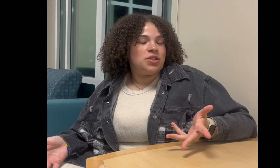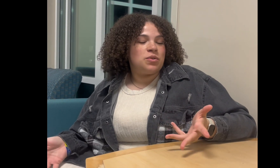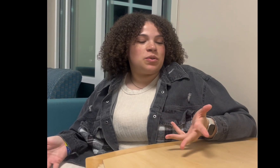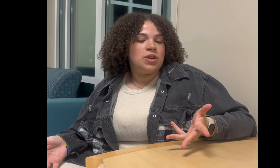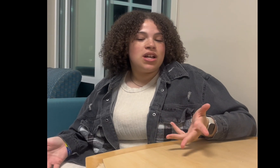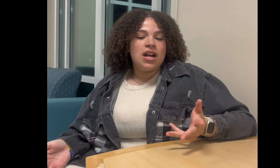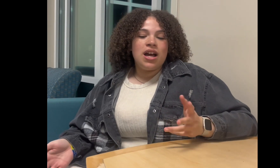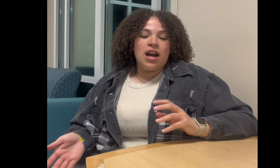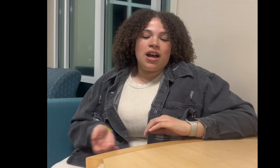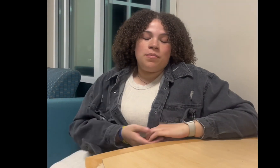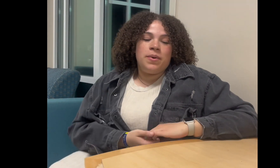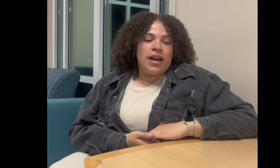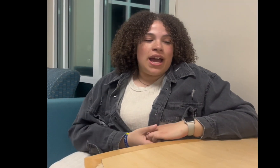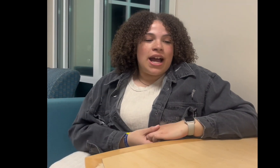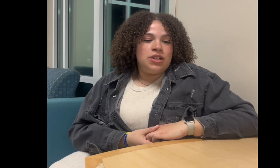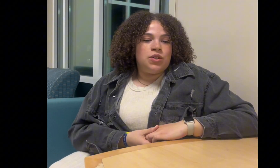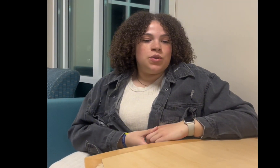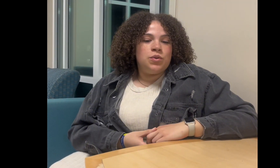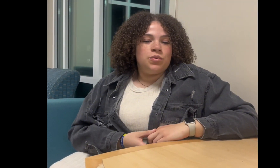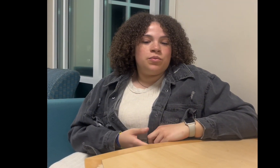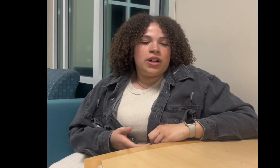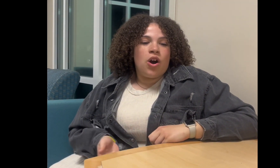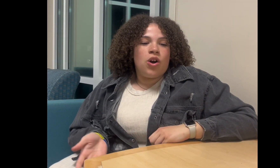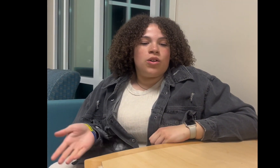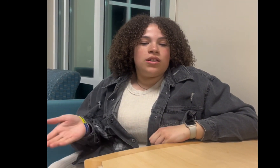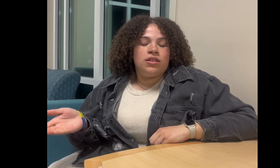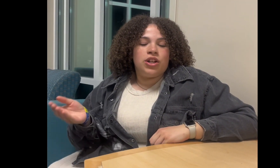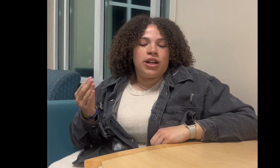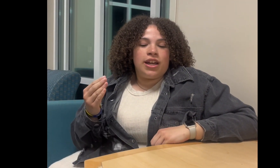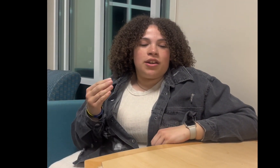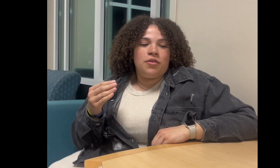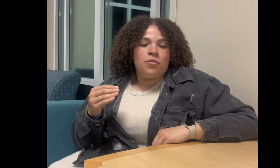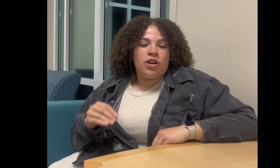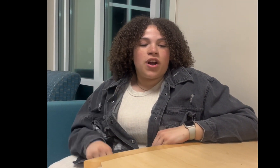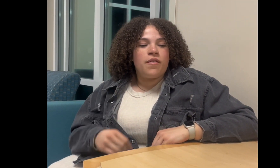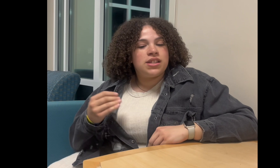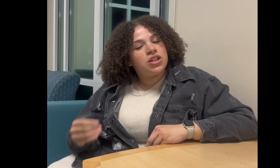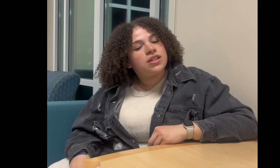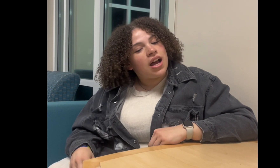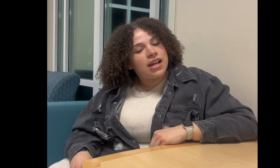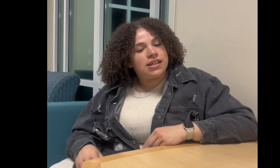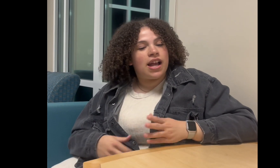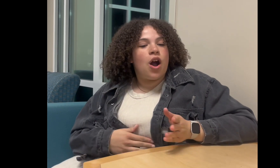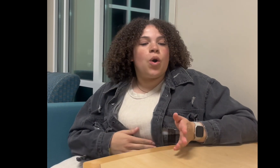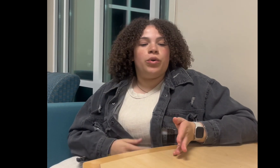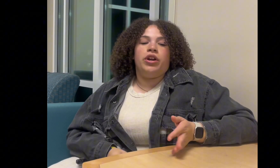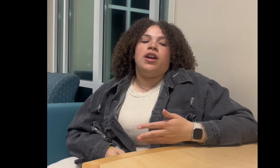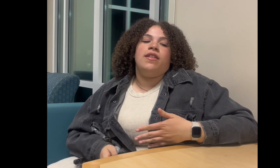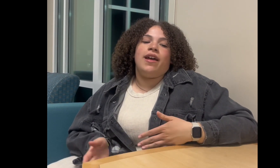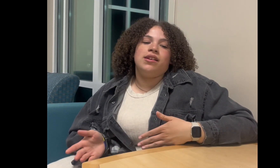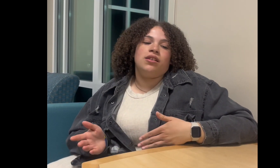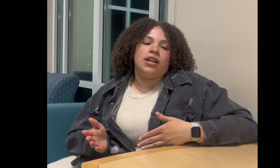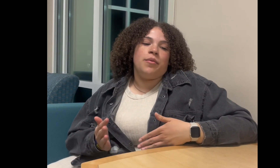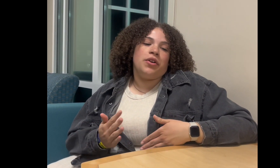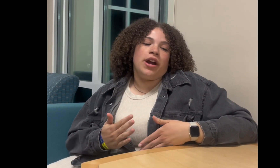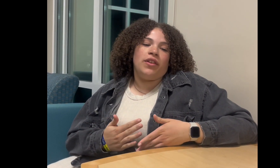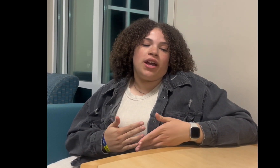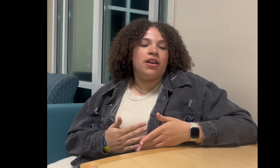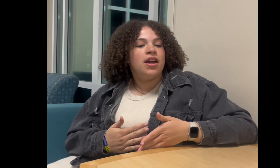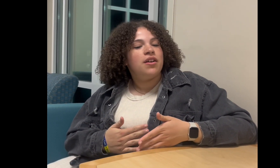natural. But I do recall learning more of conversation signs as I got older, and that started coming around like 5